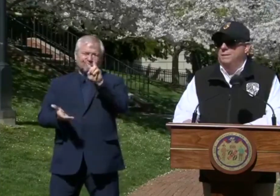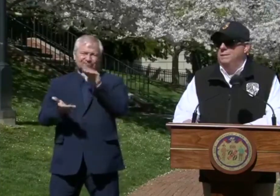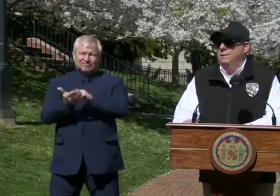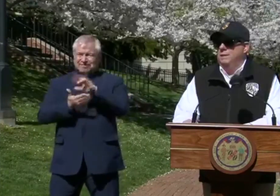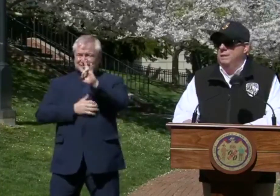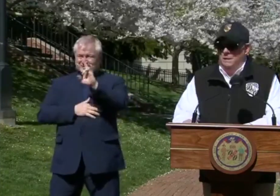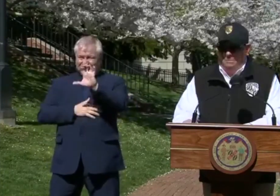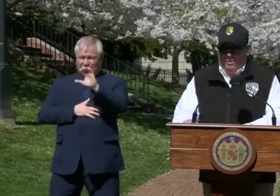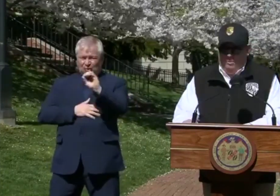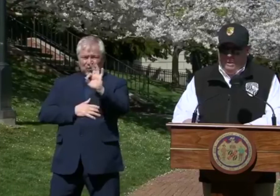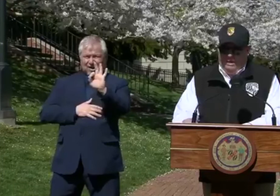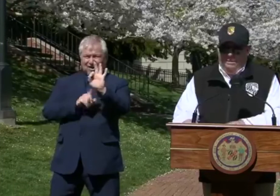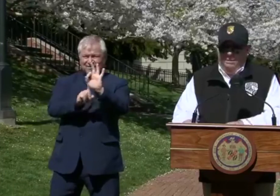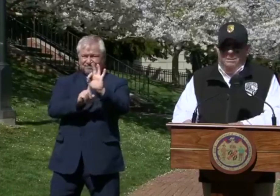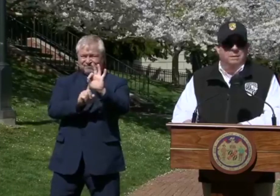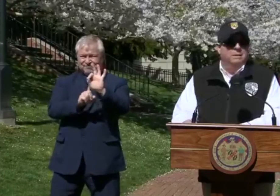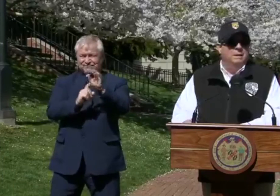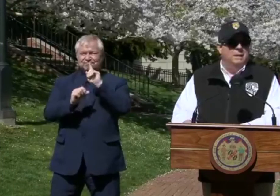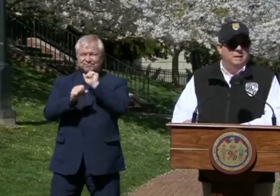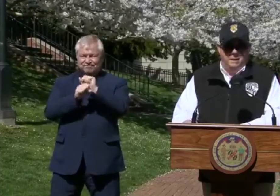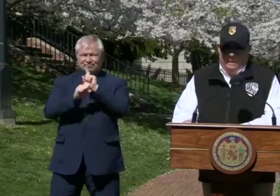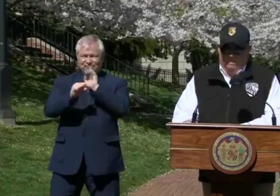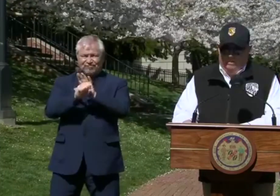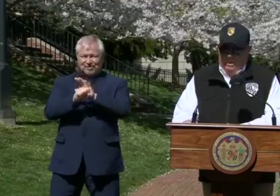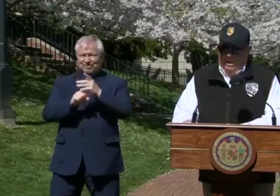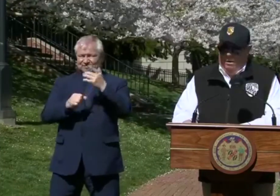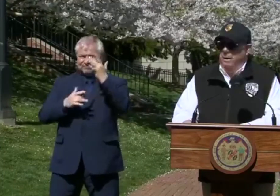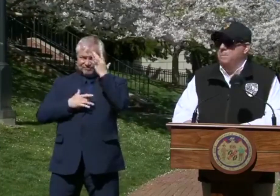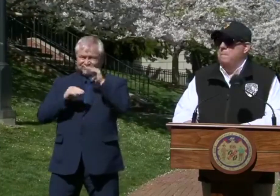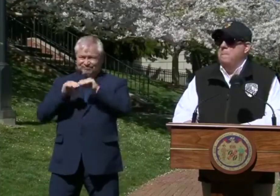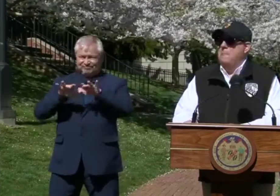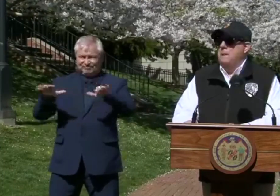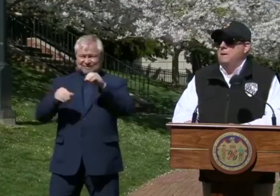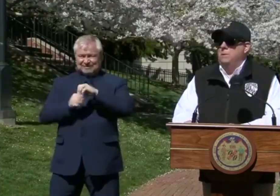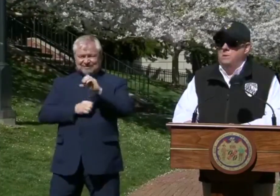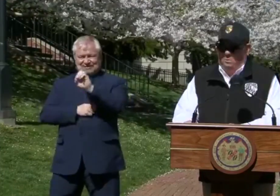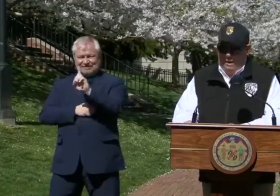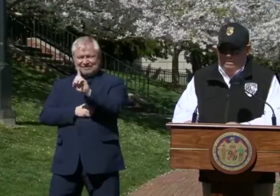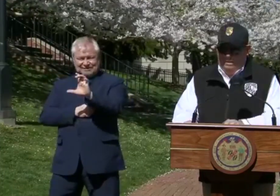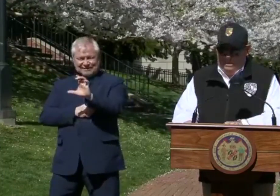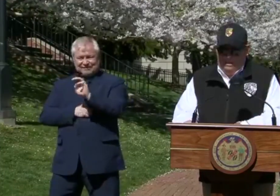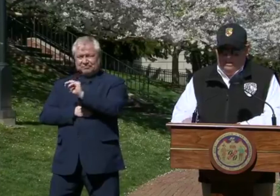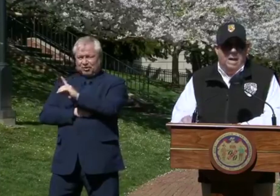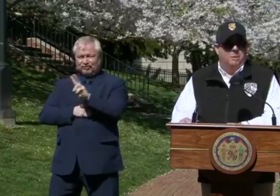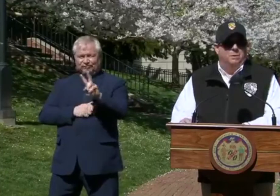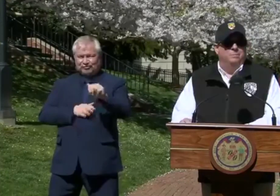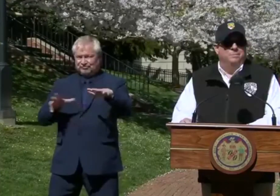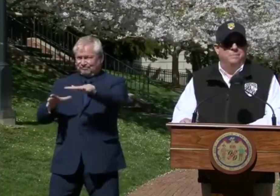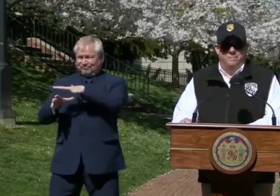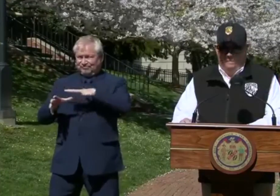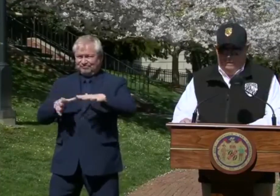2,709 confirmed cases in the DMV area, which surrounds the nation's